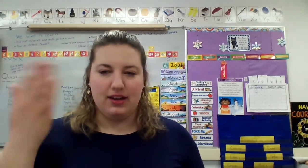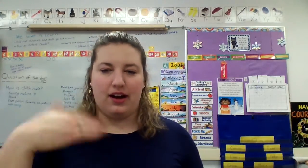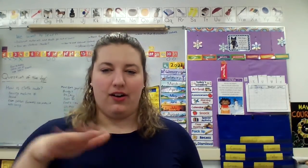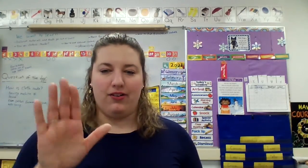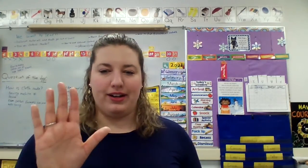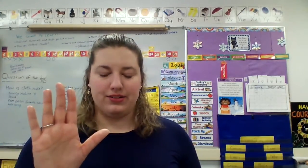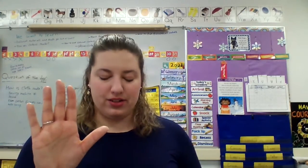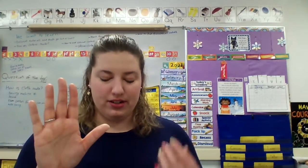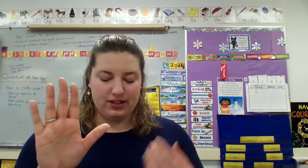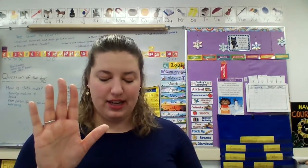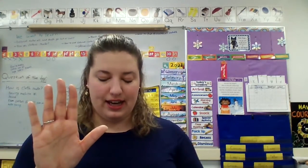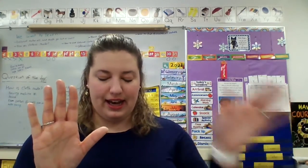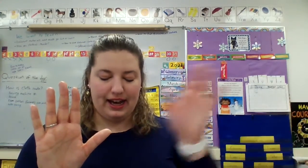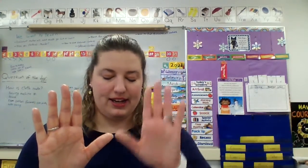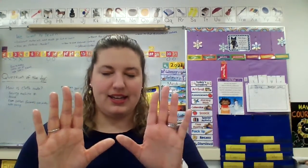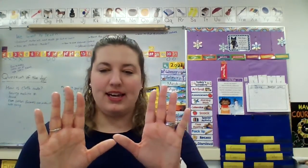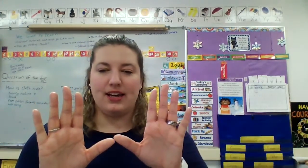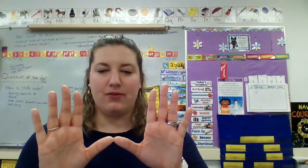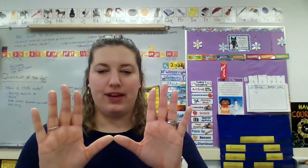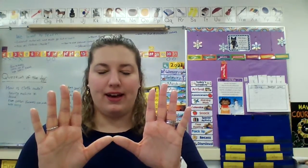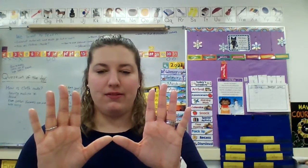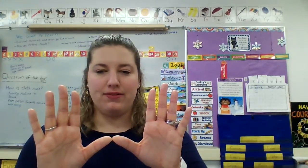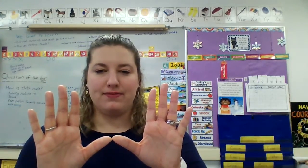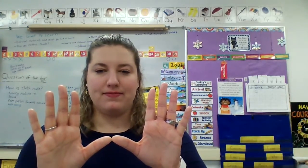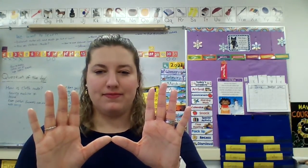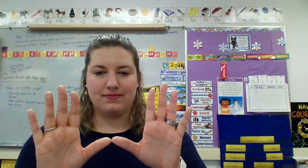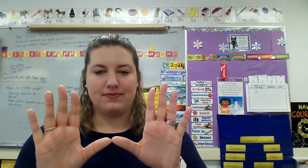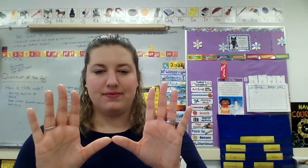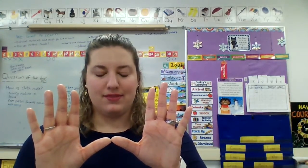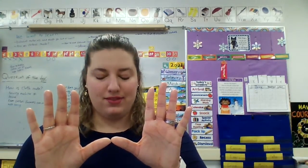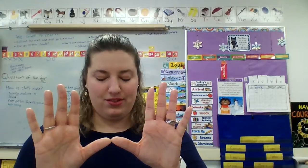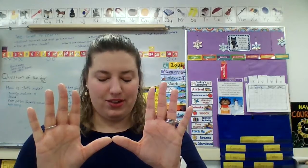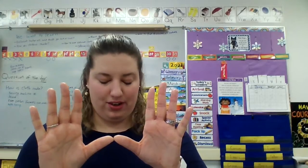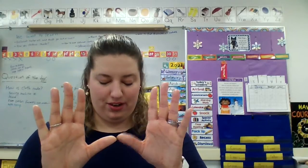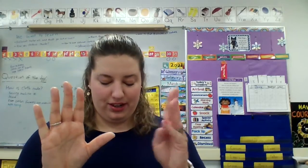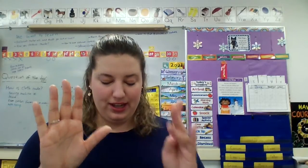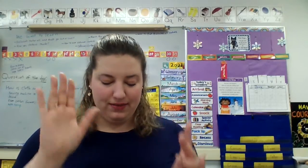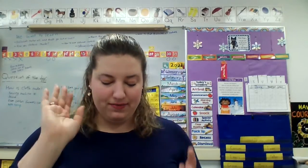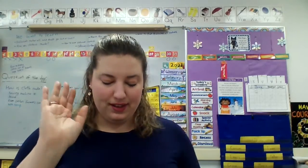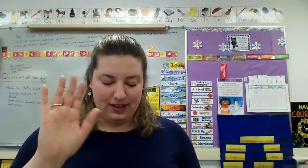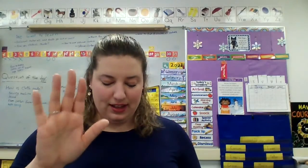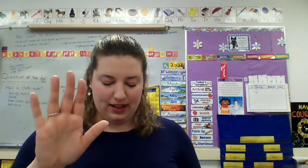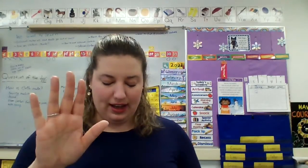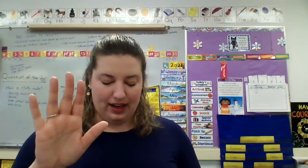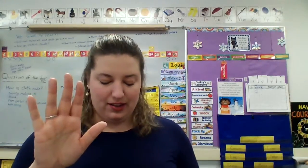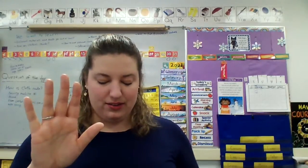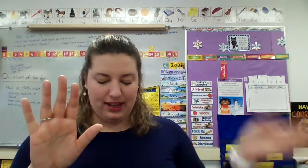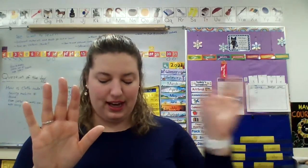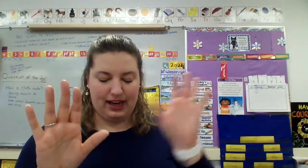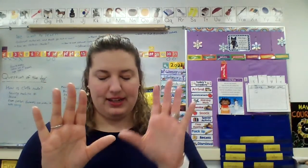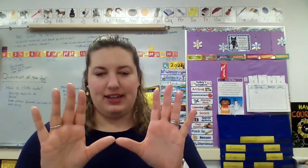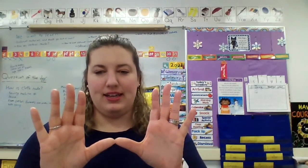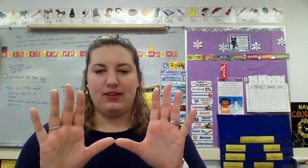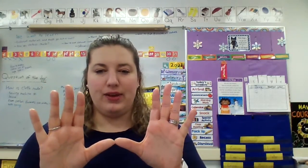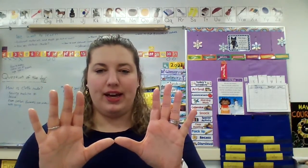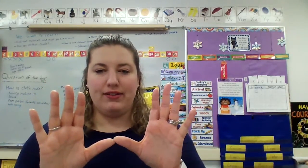Alright, dirt, add E and we have dirty. Cloud, add E and we have